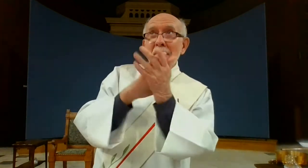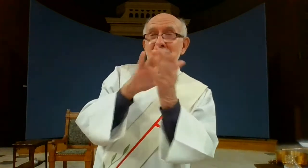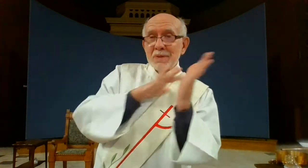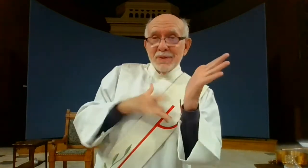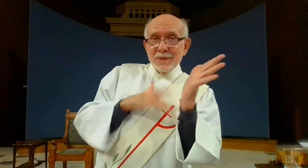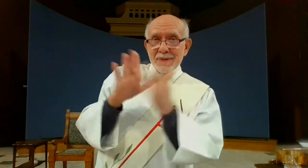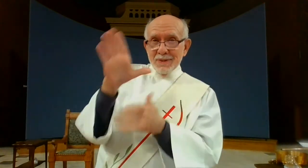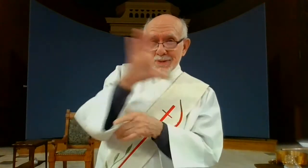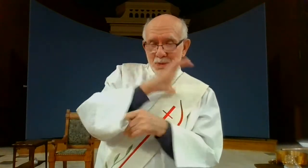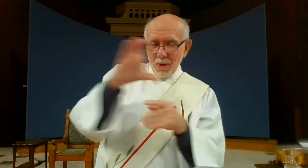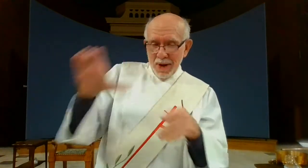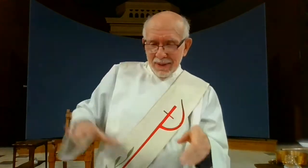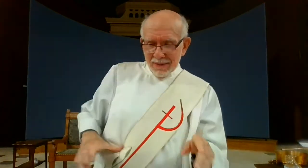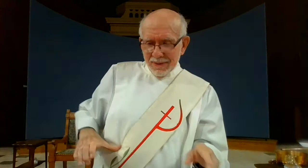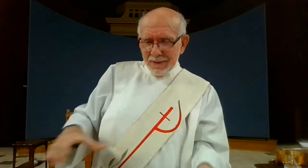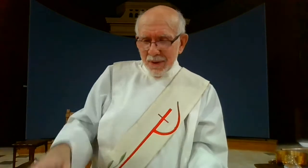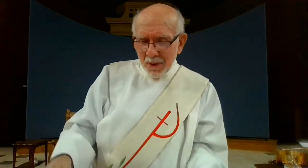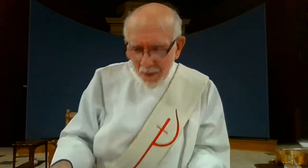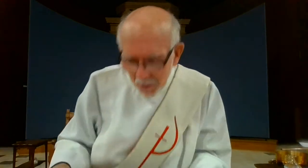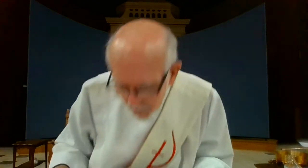Praise to you, Lord Jesus Christ.